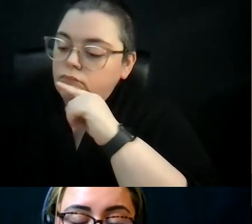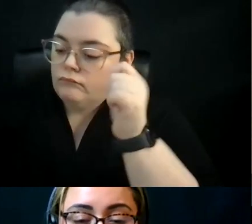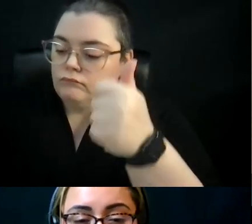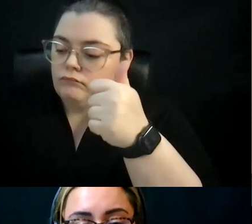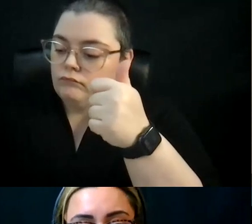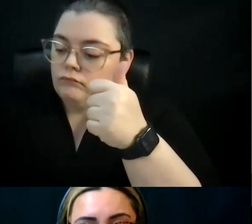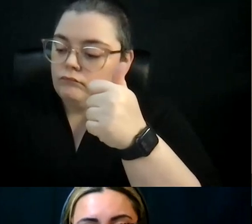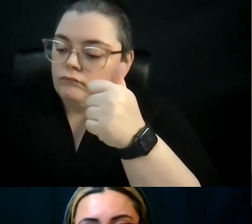it.